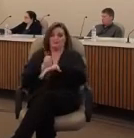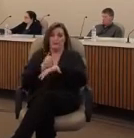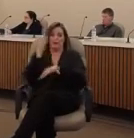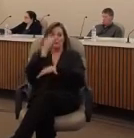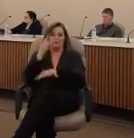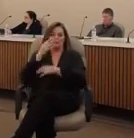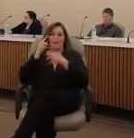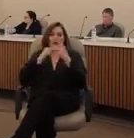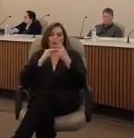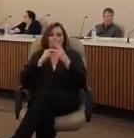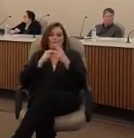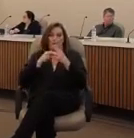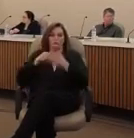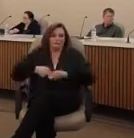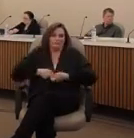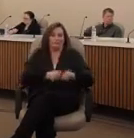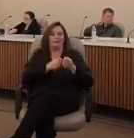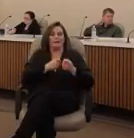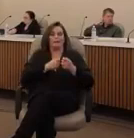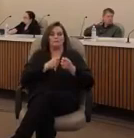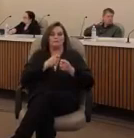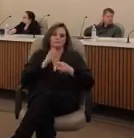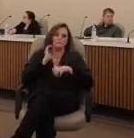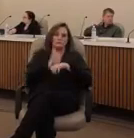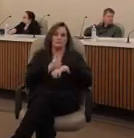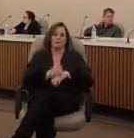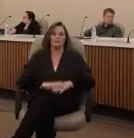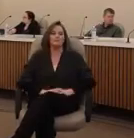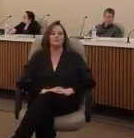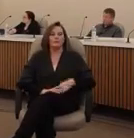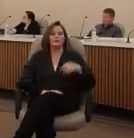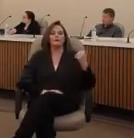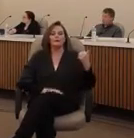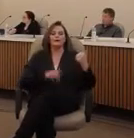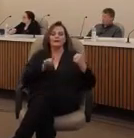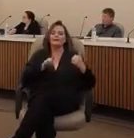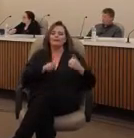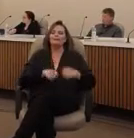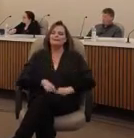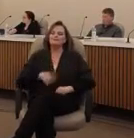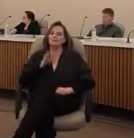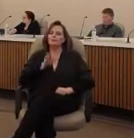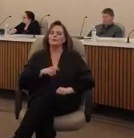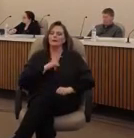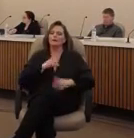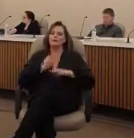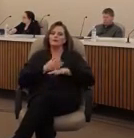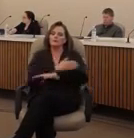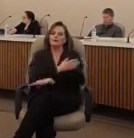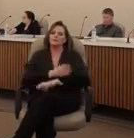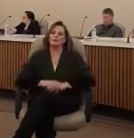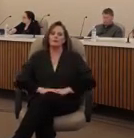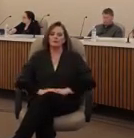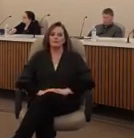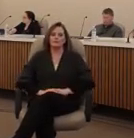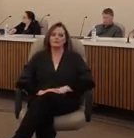Good. Well, this site definitely needs an improvement. It's been an eyesore for a long time for our town.